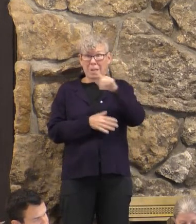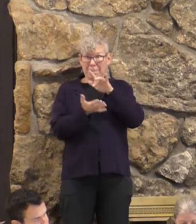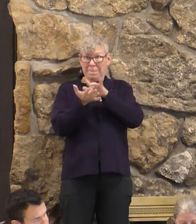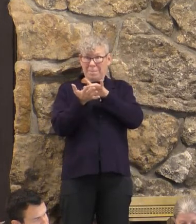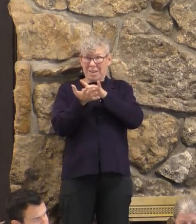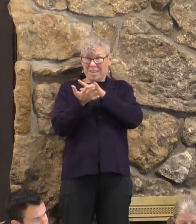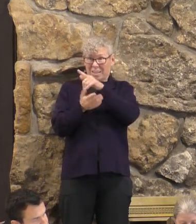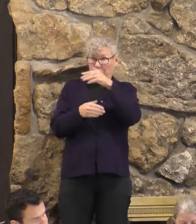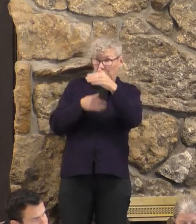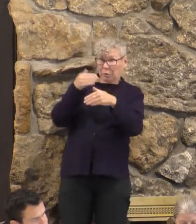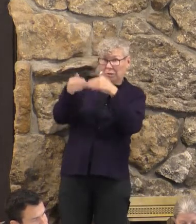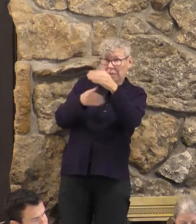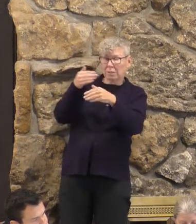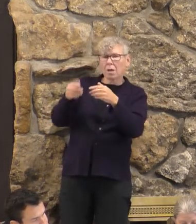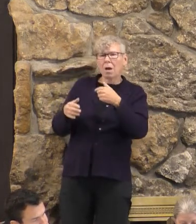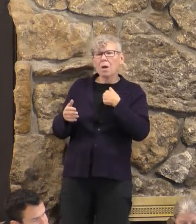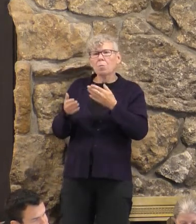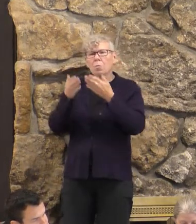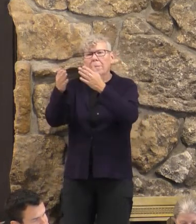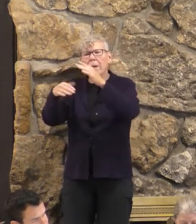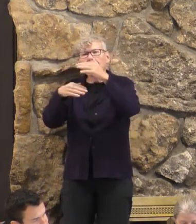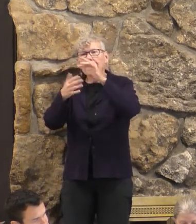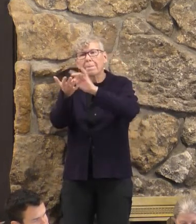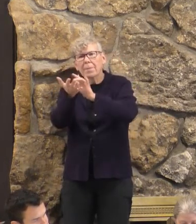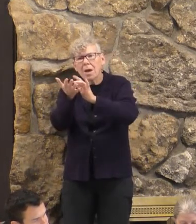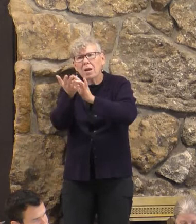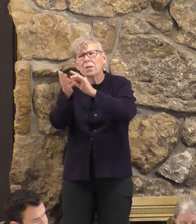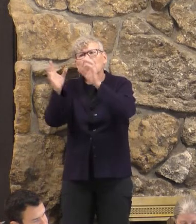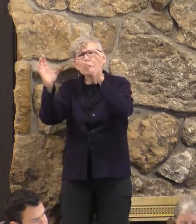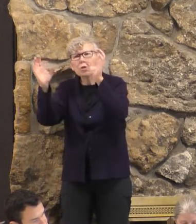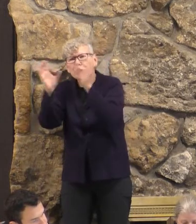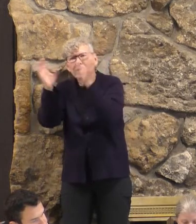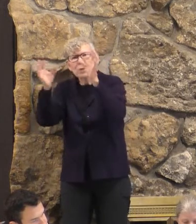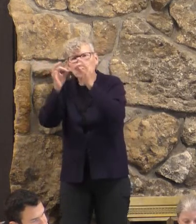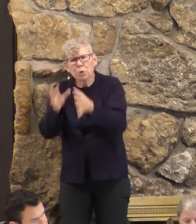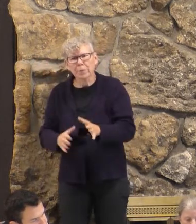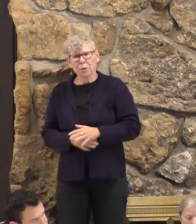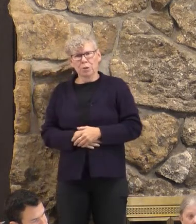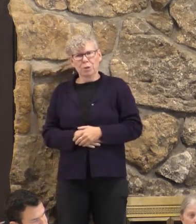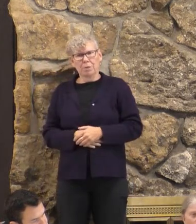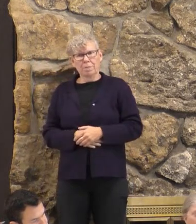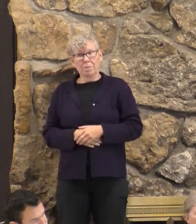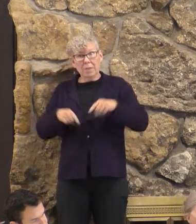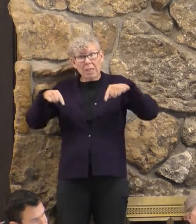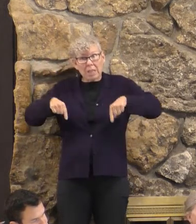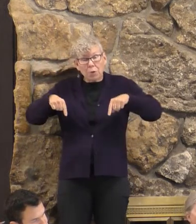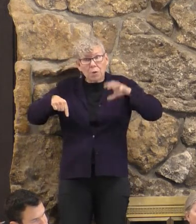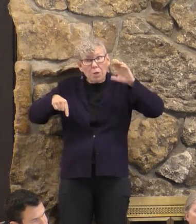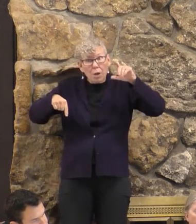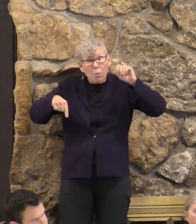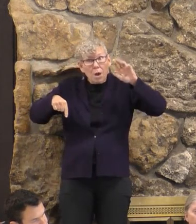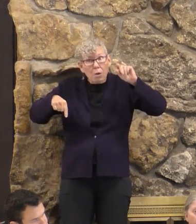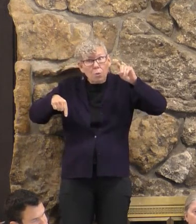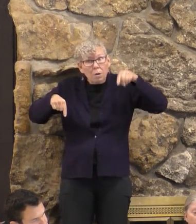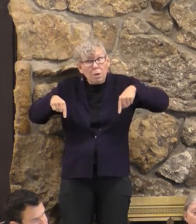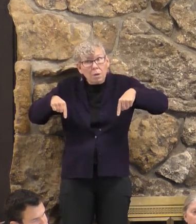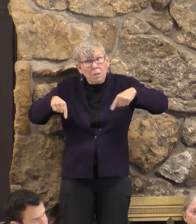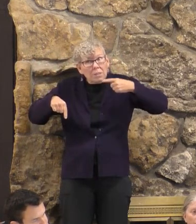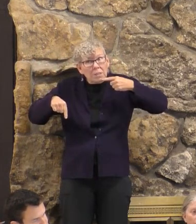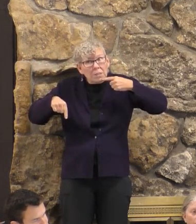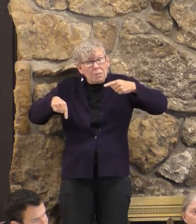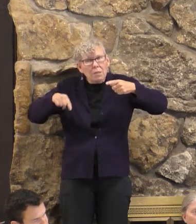medically certified interpreter. As someone had mentioned earlier, in Colorado, there is a law that requires sign language interpreters to be